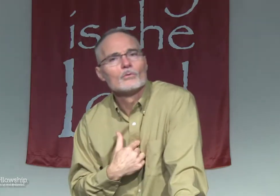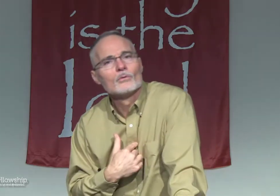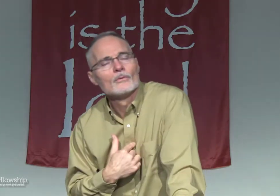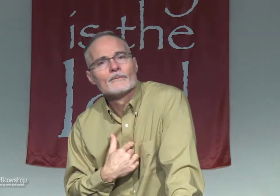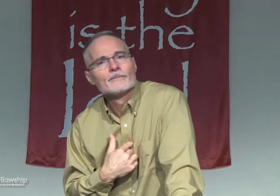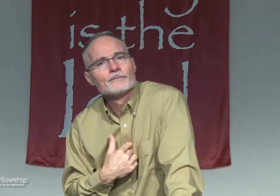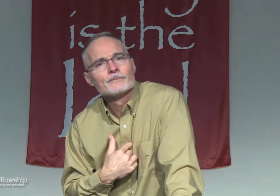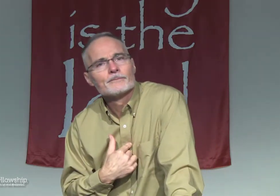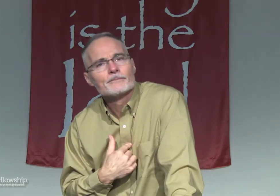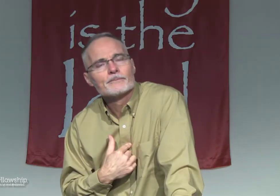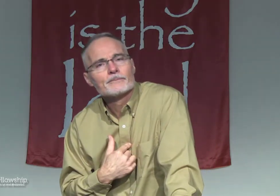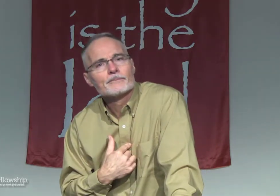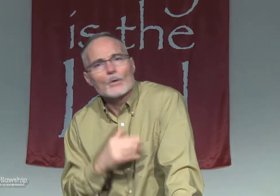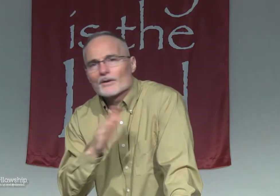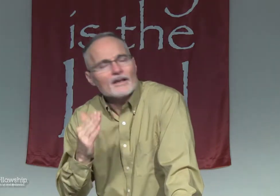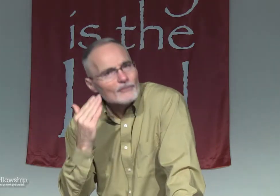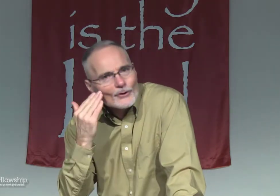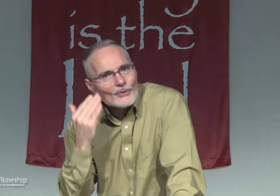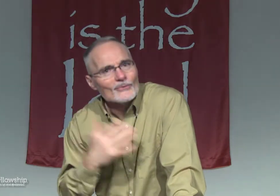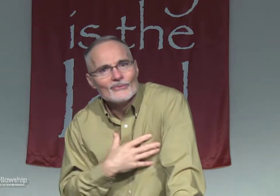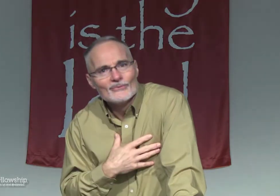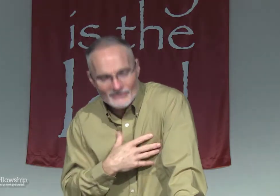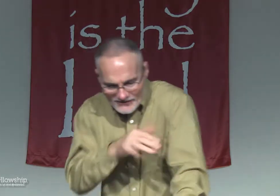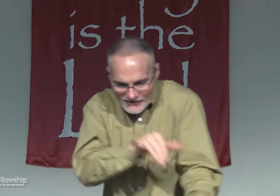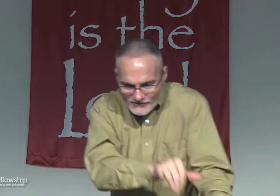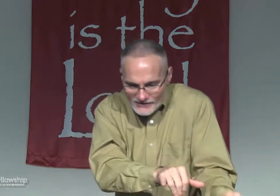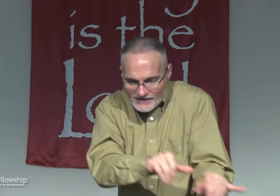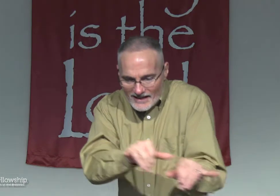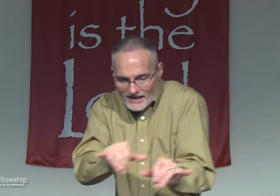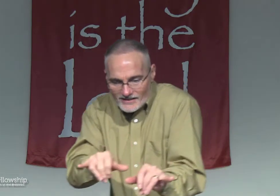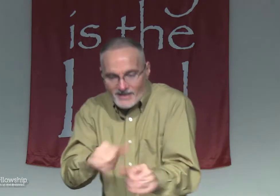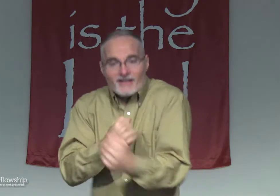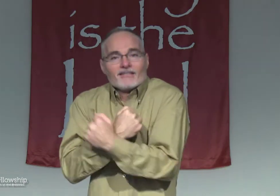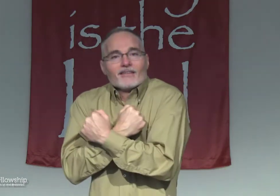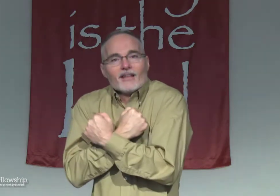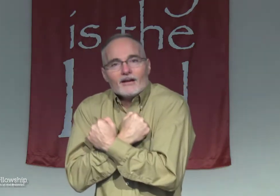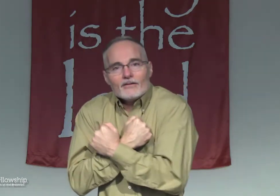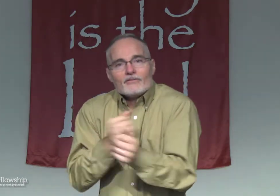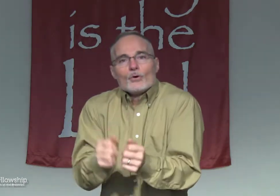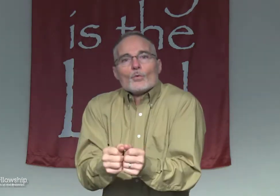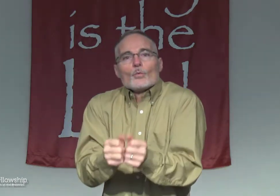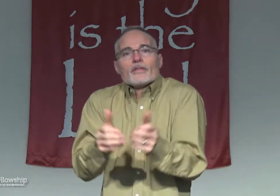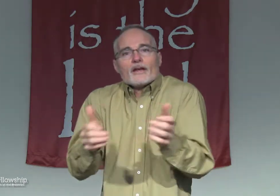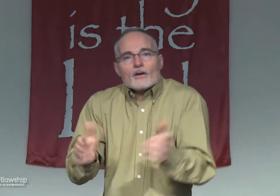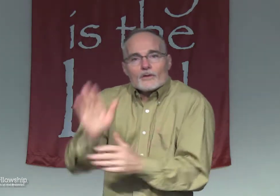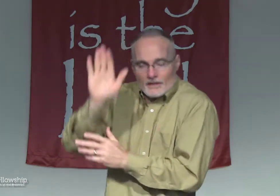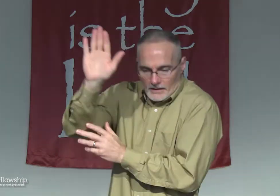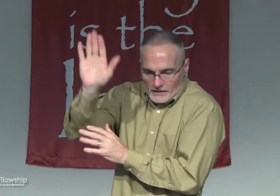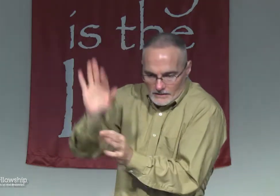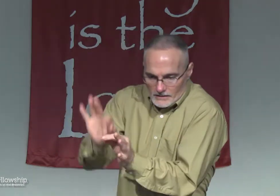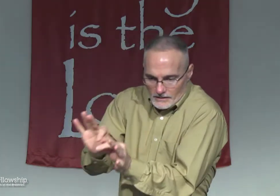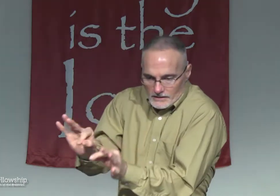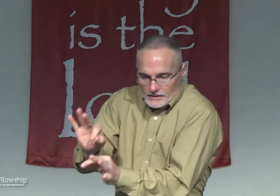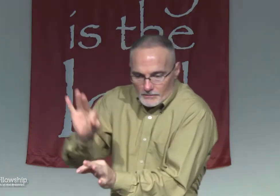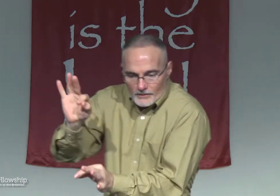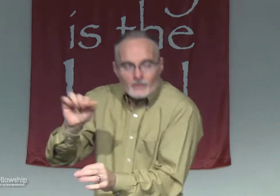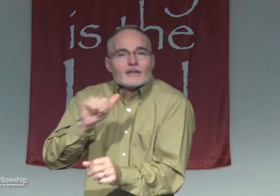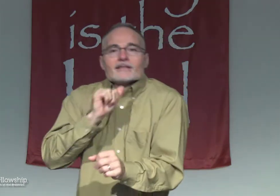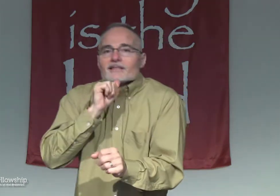But I would never know what I was missing, right? I would never know. It's just like love.